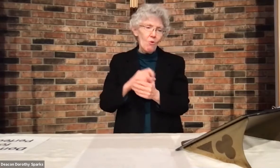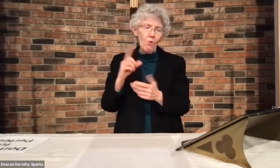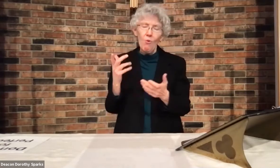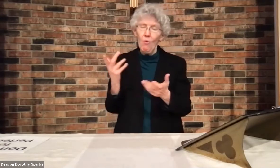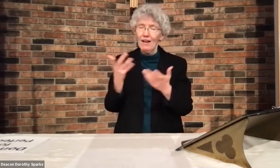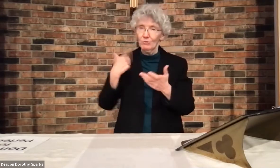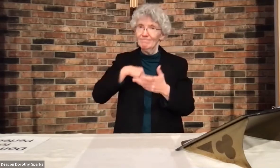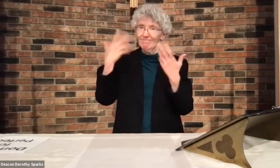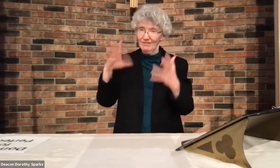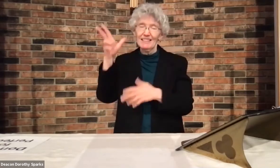The third mirror